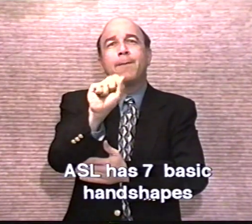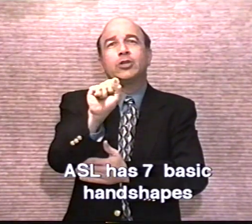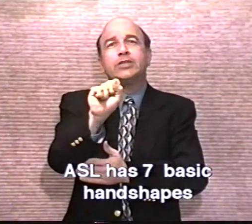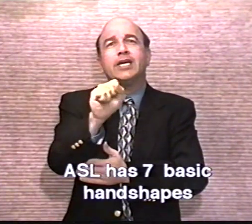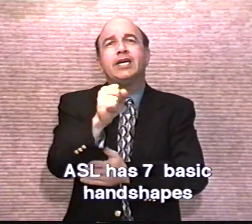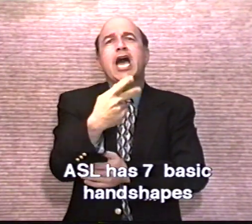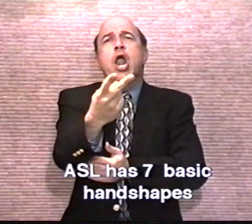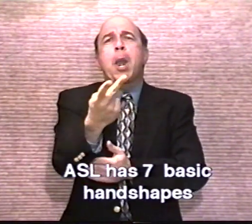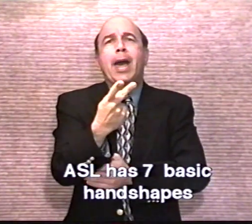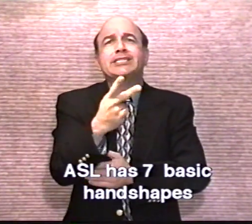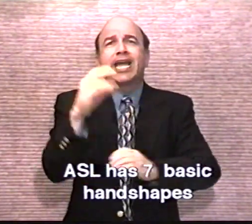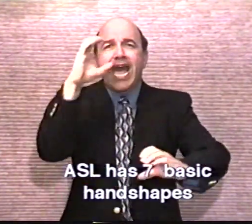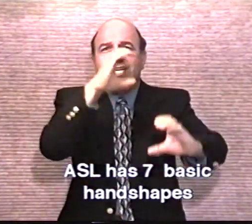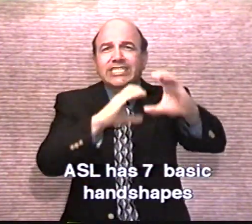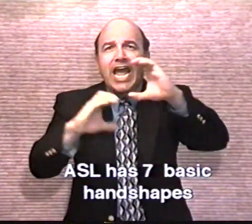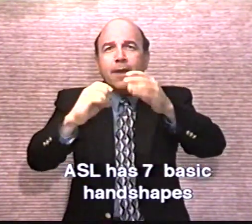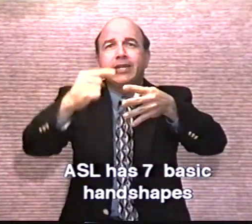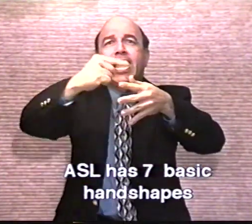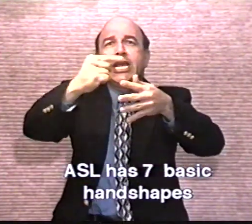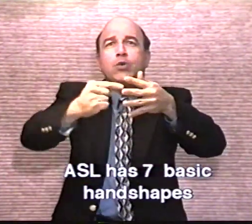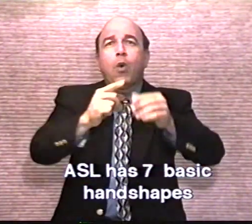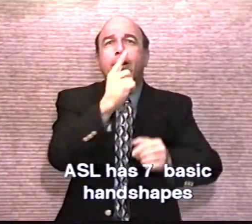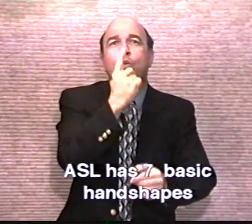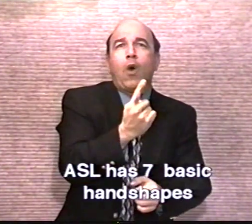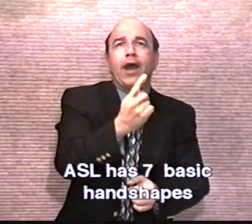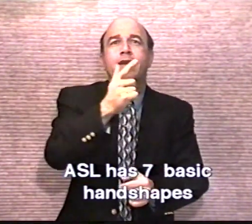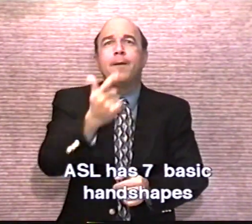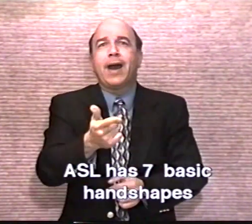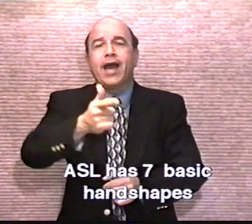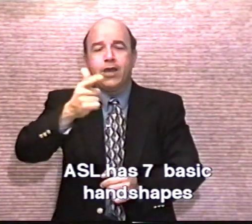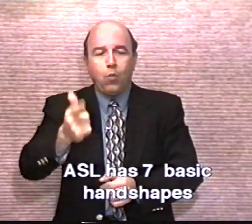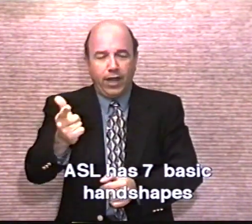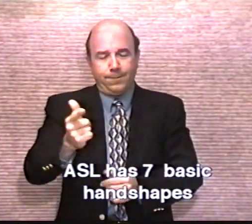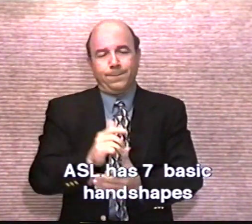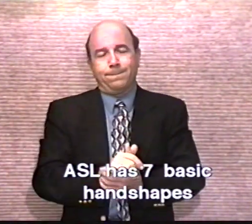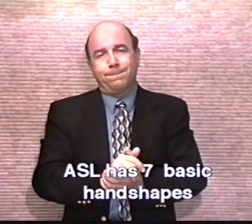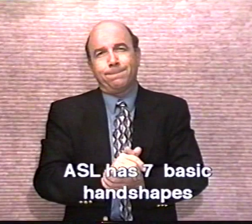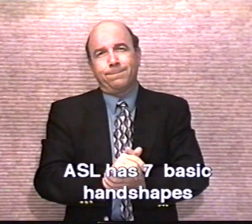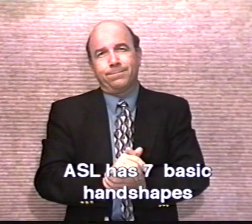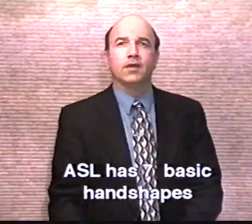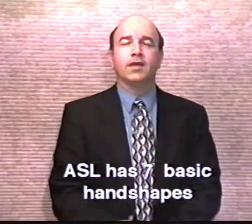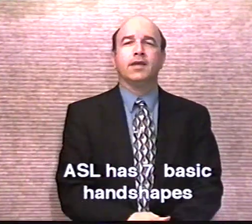parameters. Let's examine each one by one.